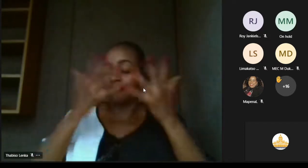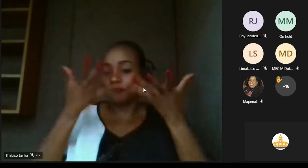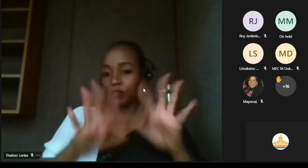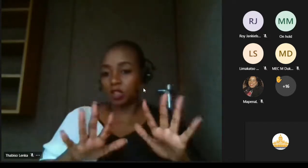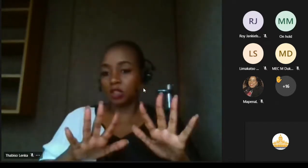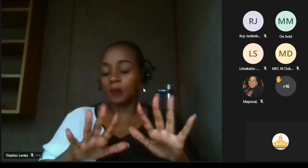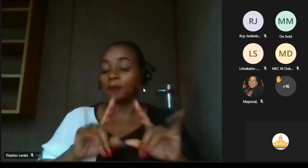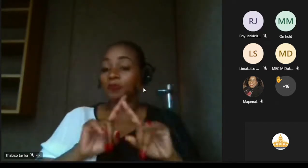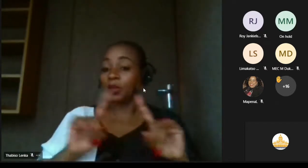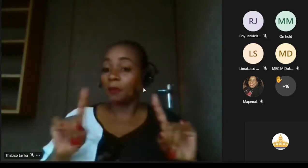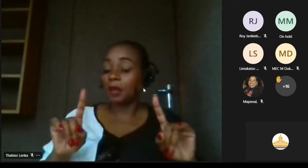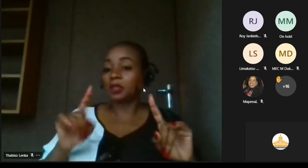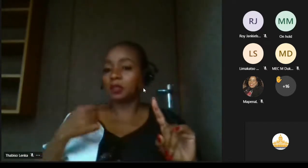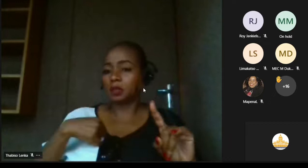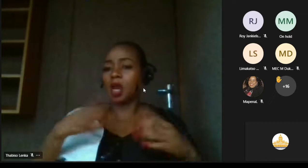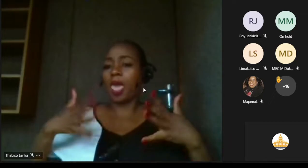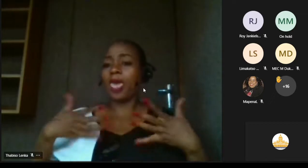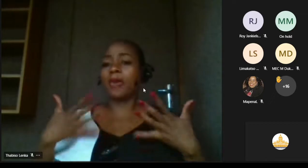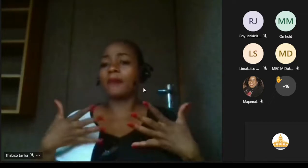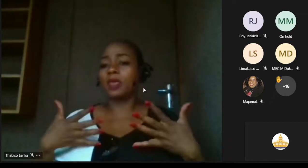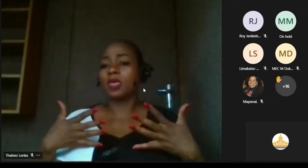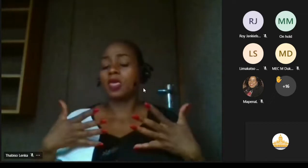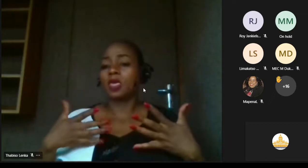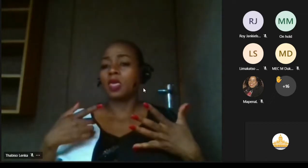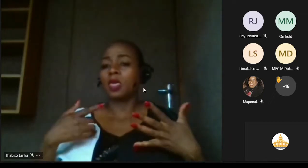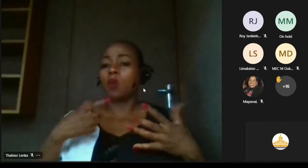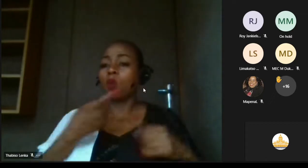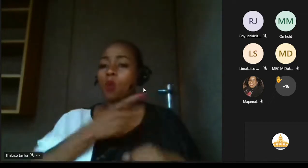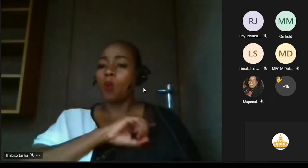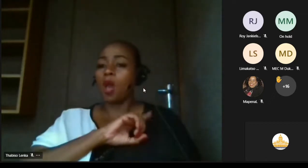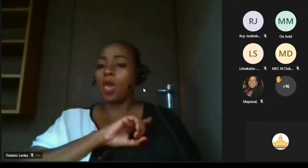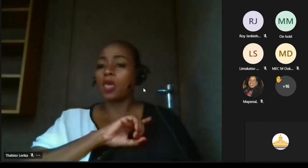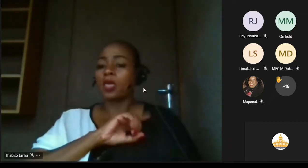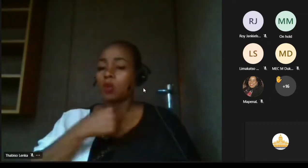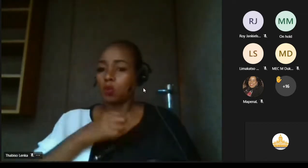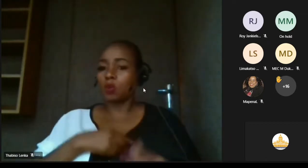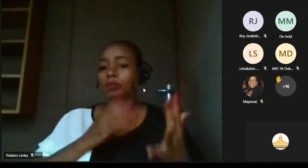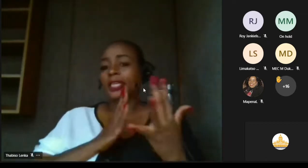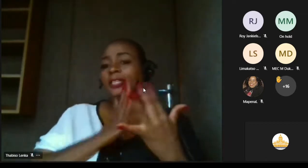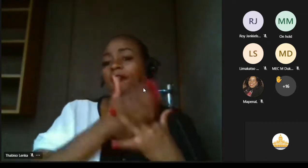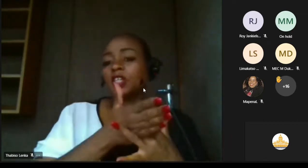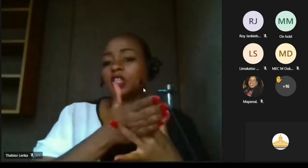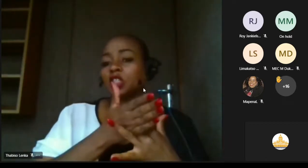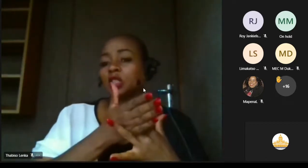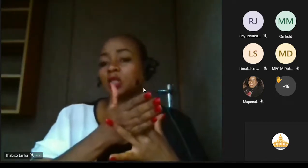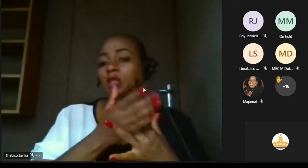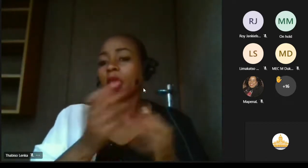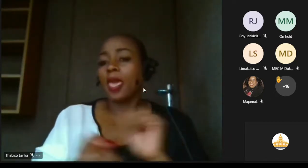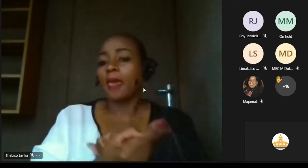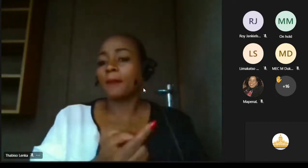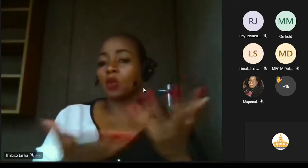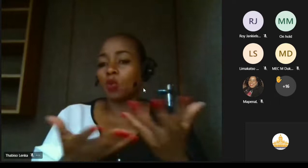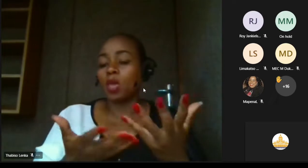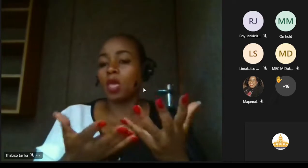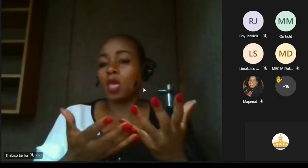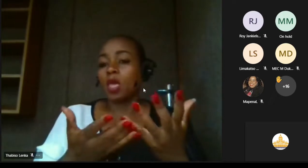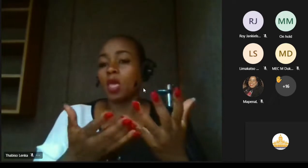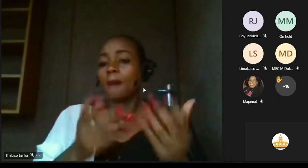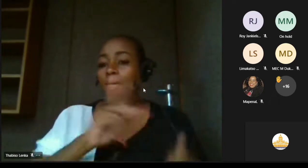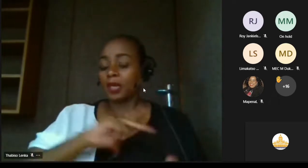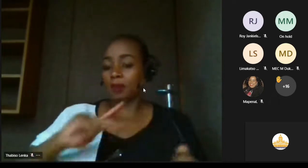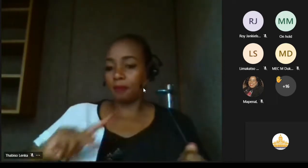is very much delighted and very much grateful for the intervention that has been done by the Honorable